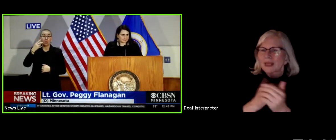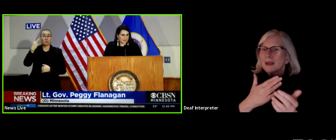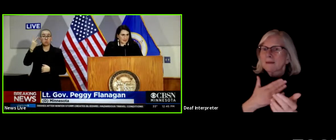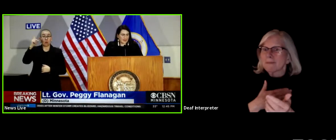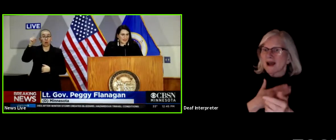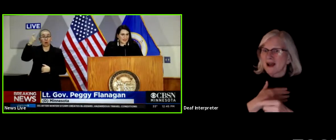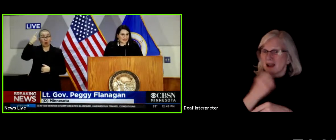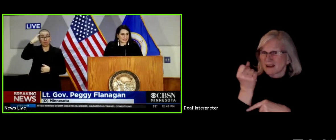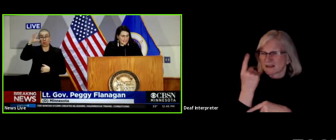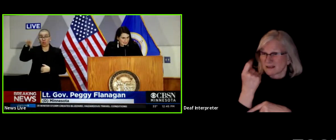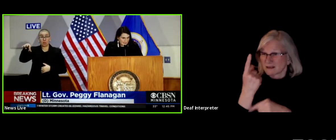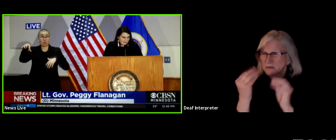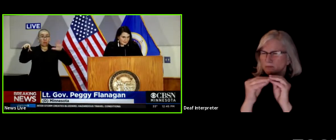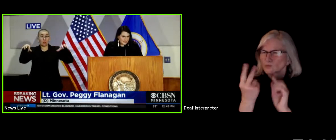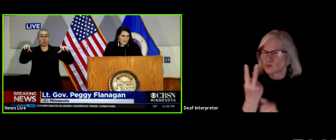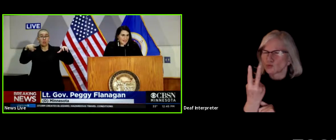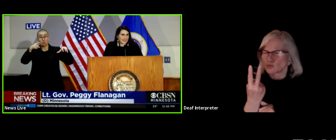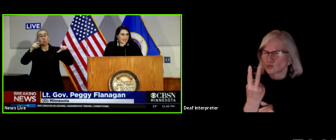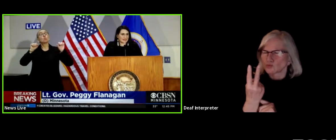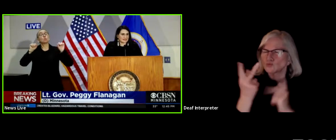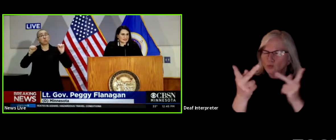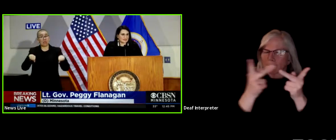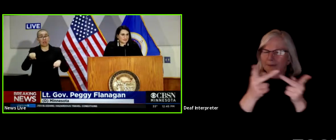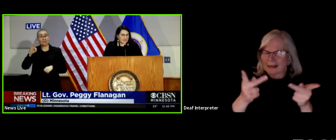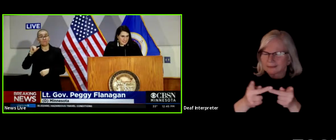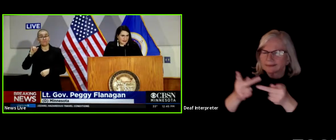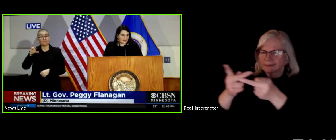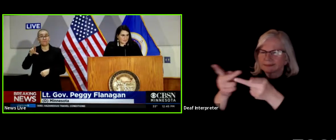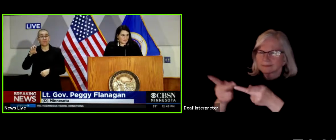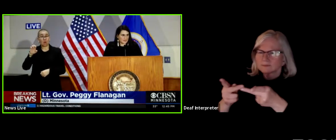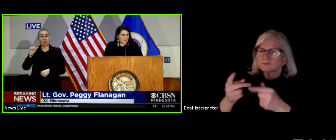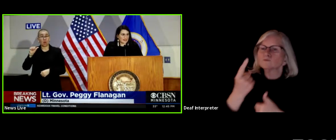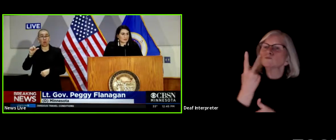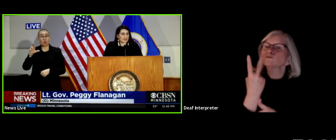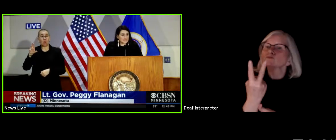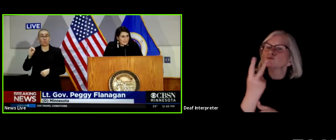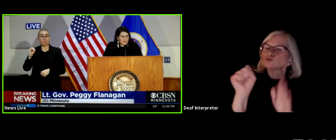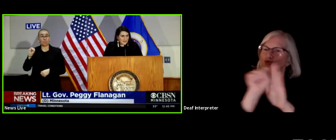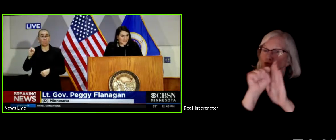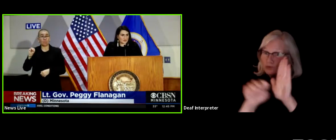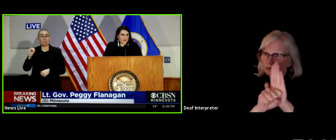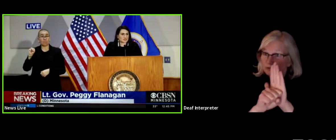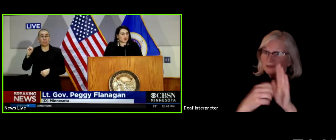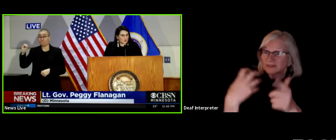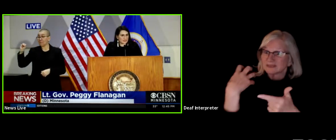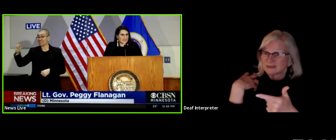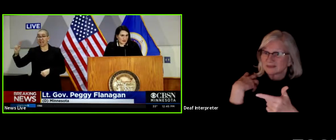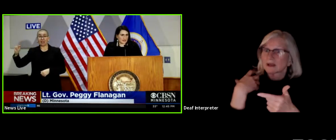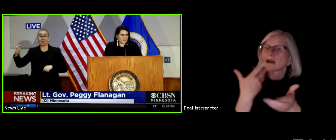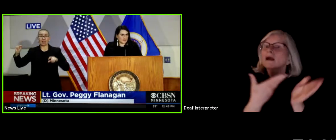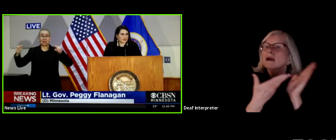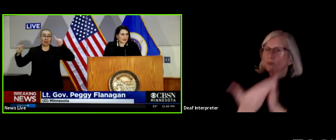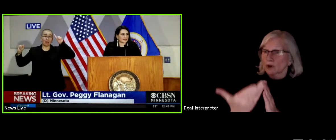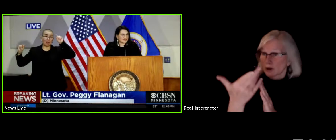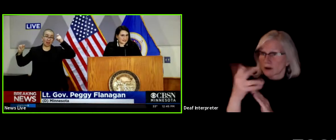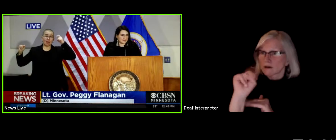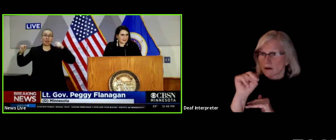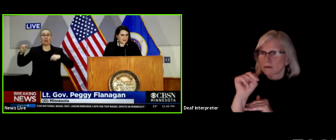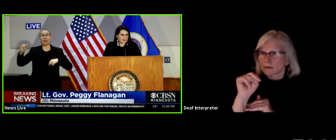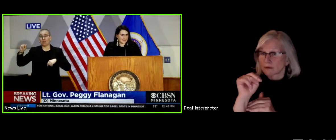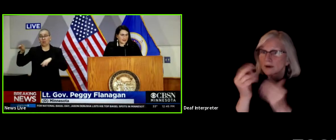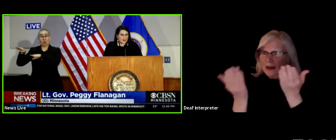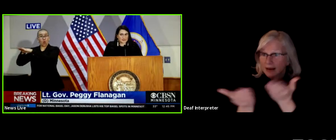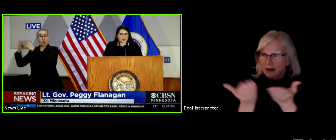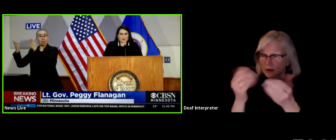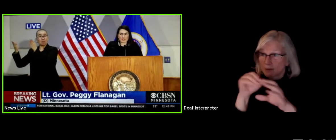firearm. That's us and Montana. And in Montana, you have to open carry. You cannot conceal